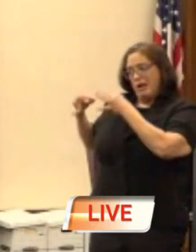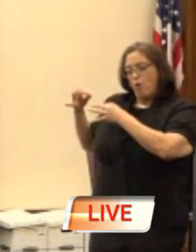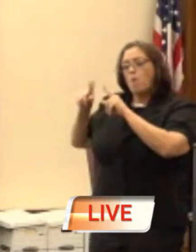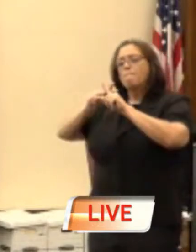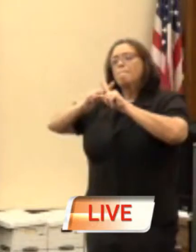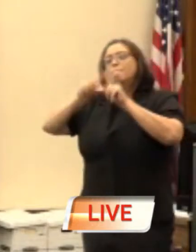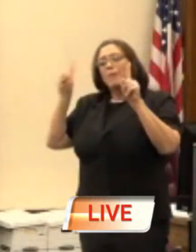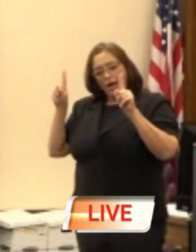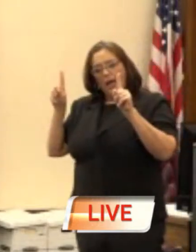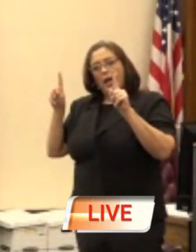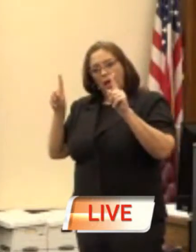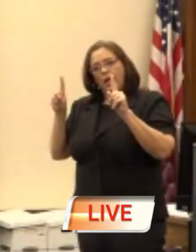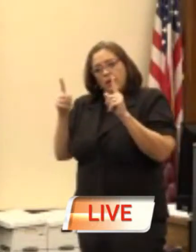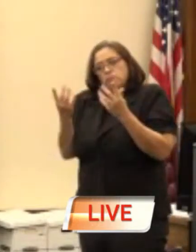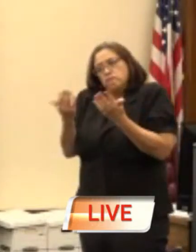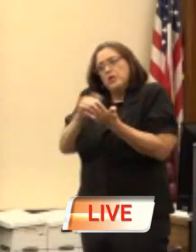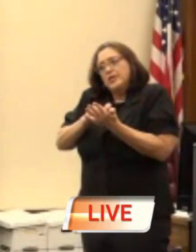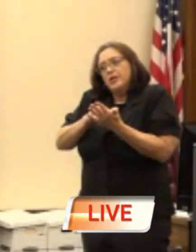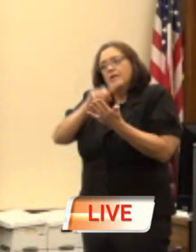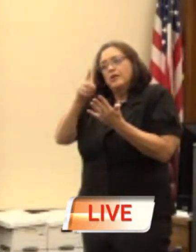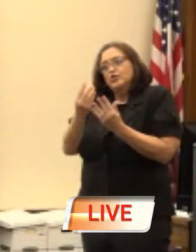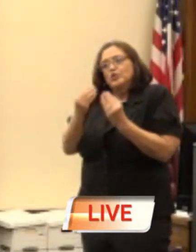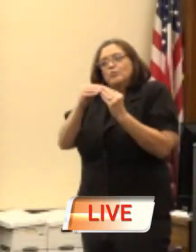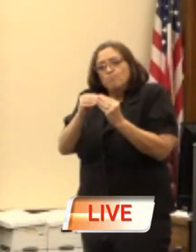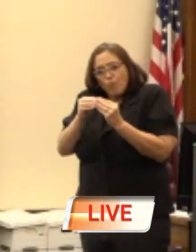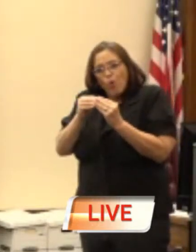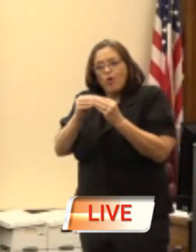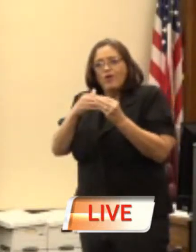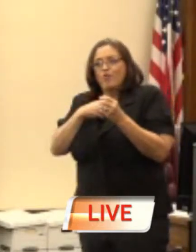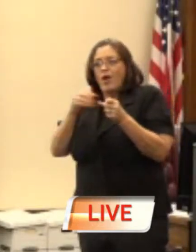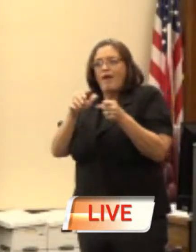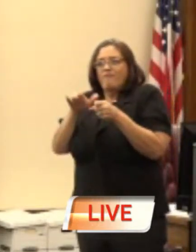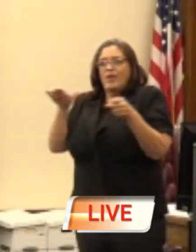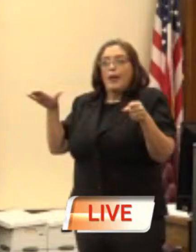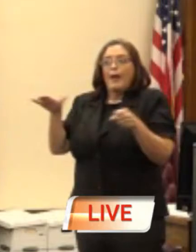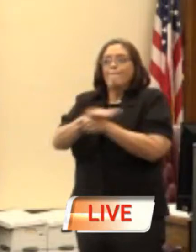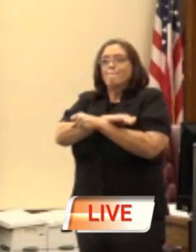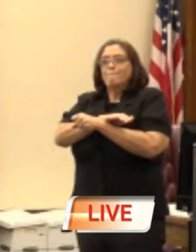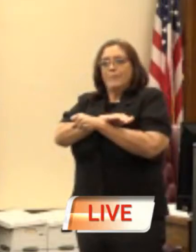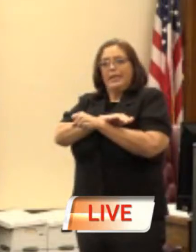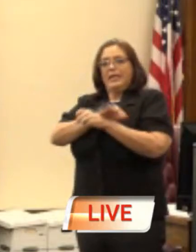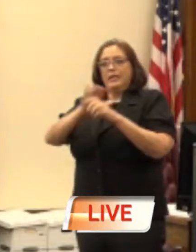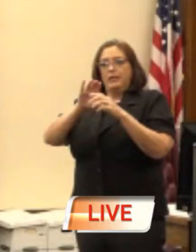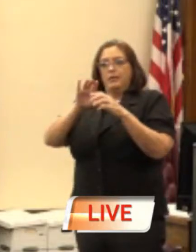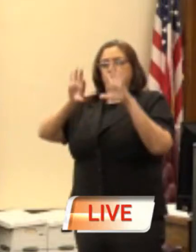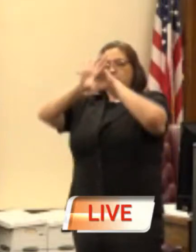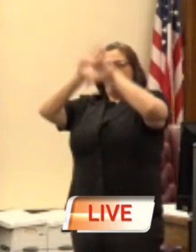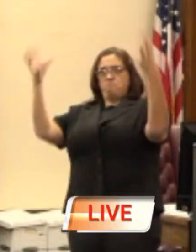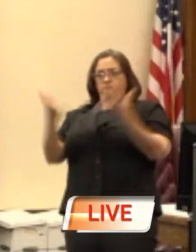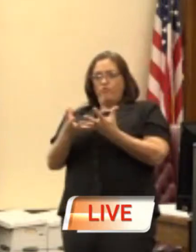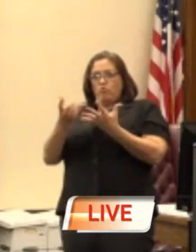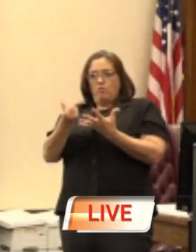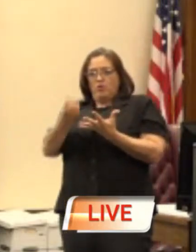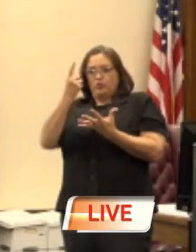But again, just more for the sake of completeness, so this court has a full picture of who Mr. Harris